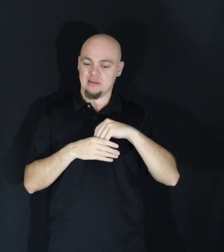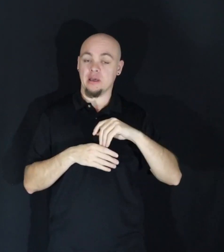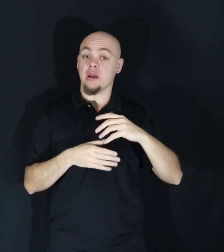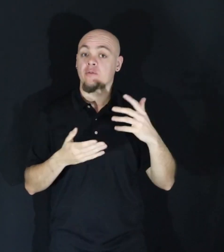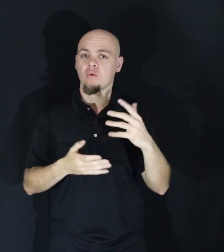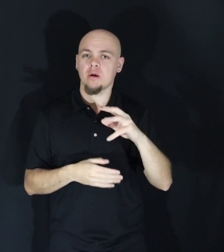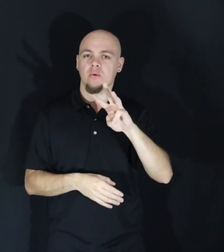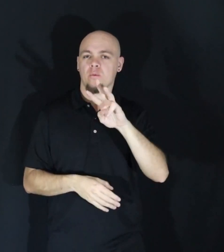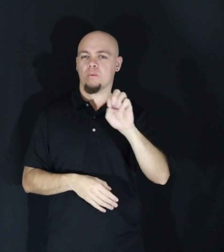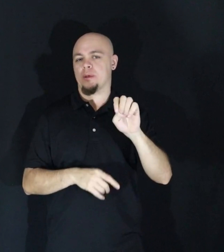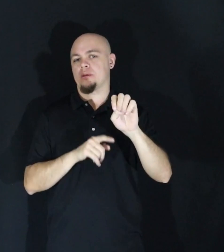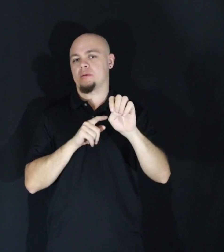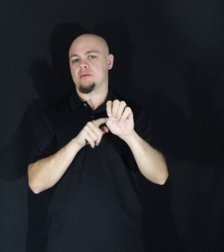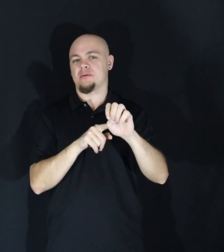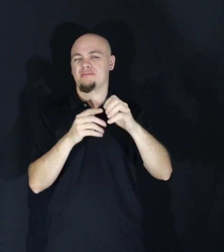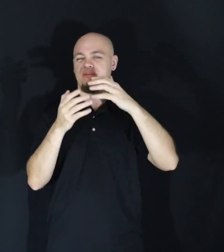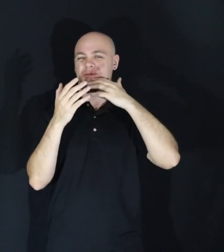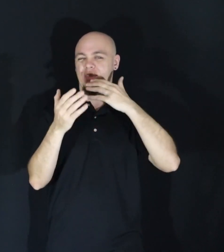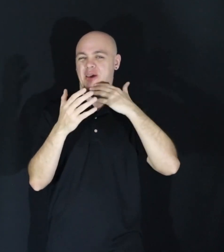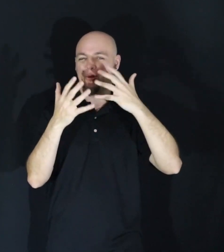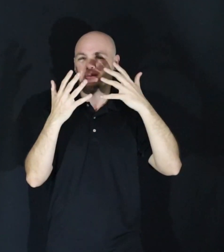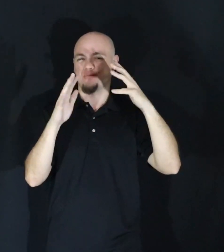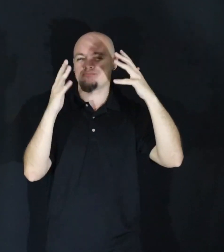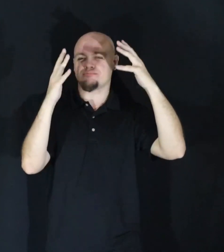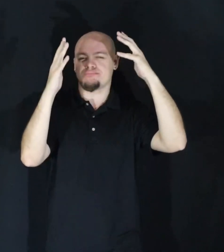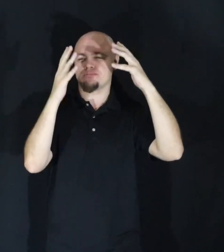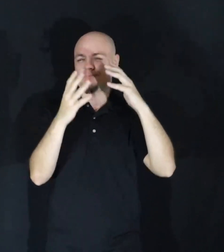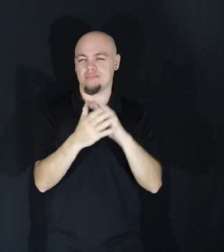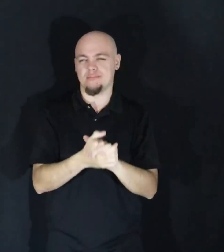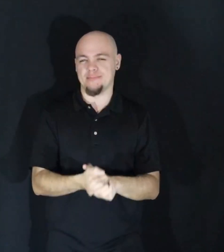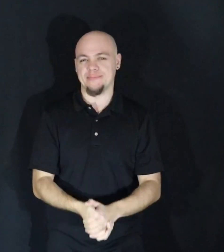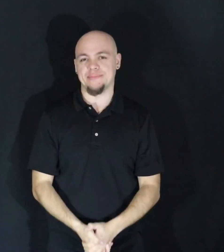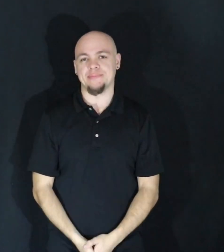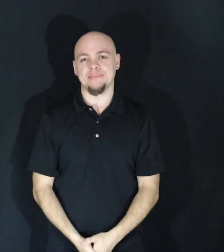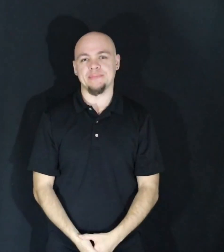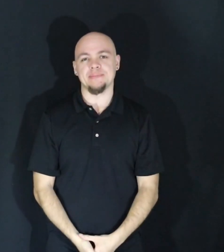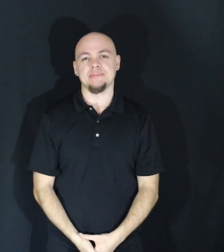Thank you.